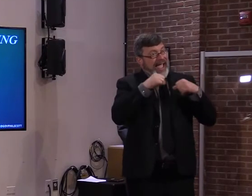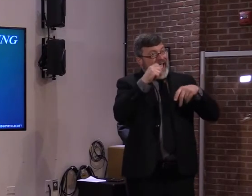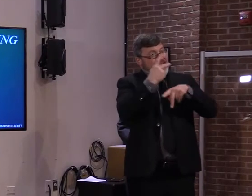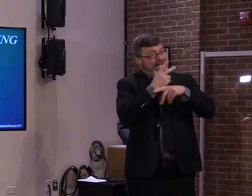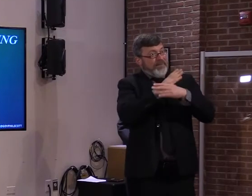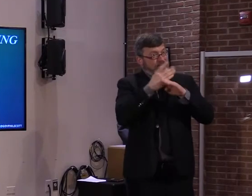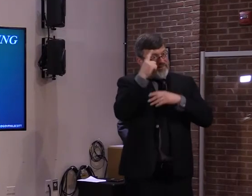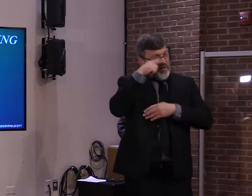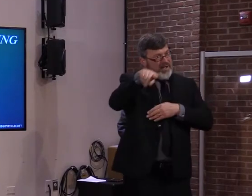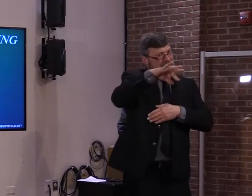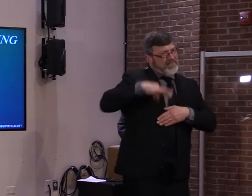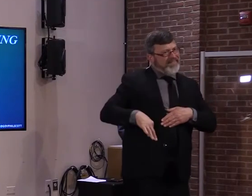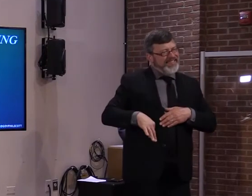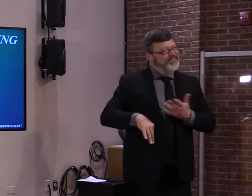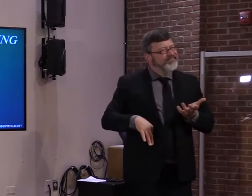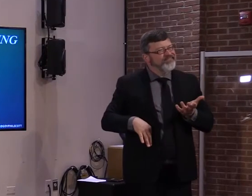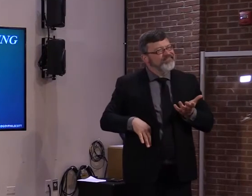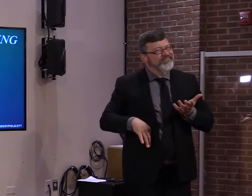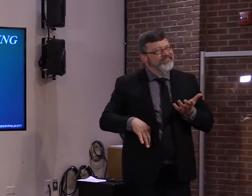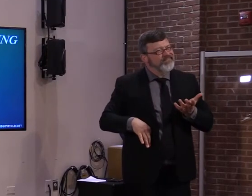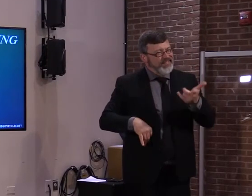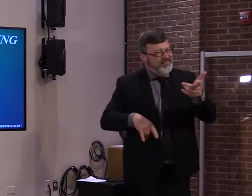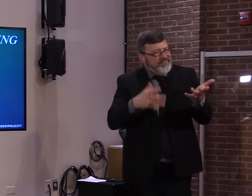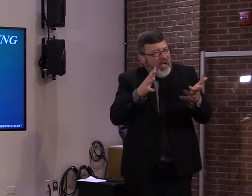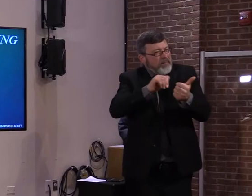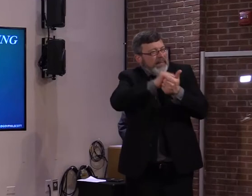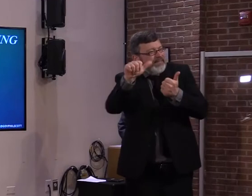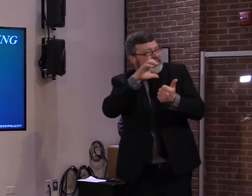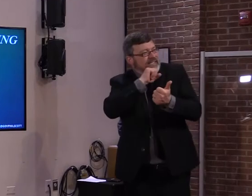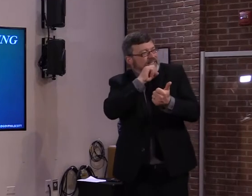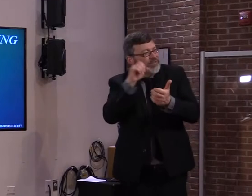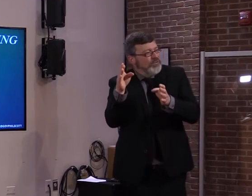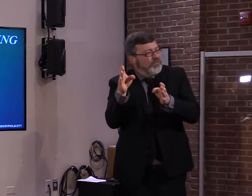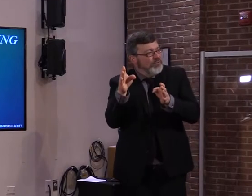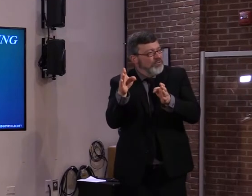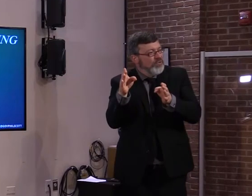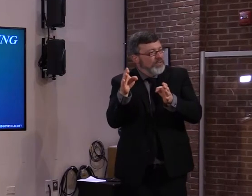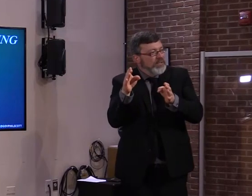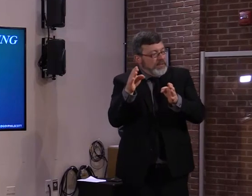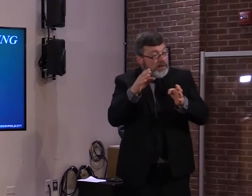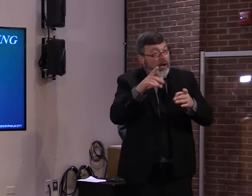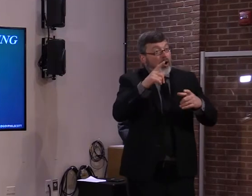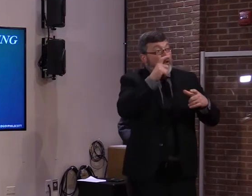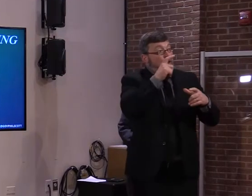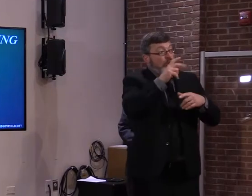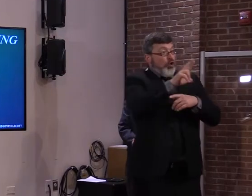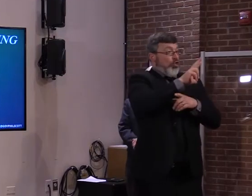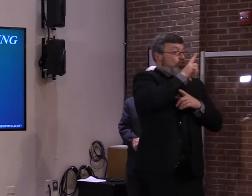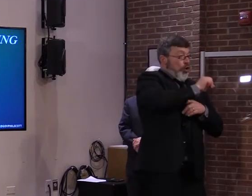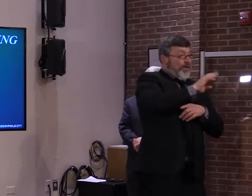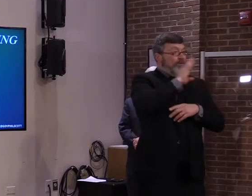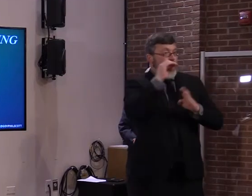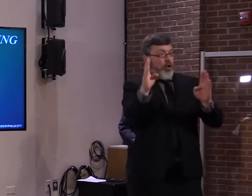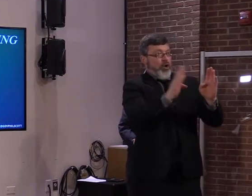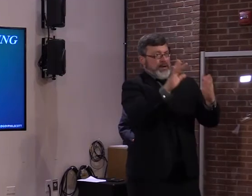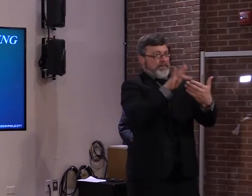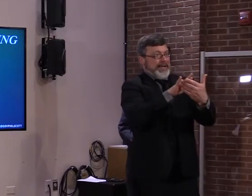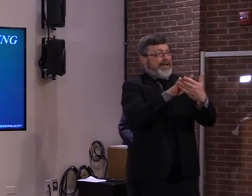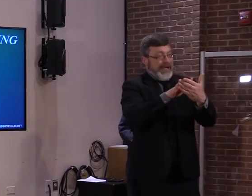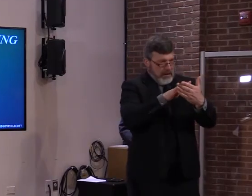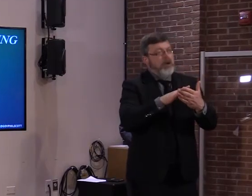in time, we could see the benefits 10, 20 years from now. And so we have to look at this longer